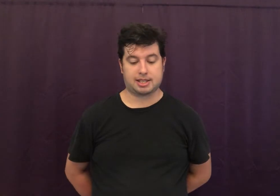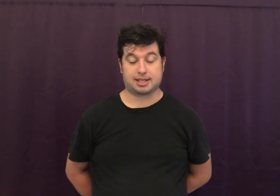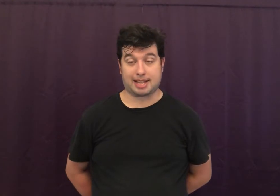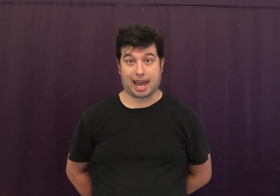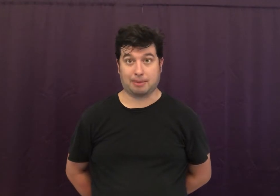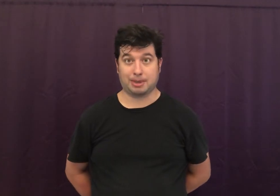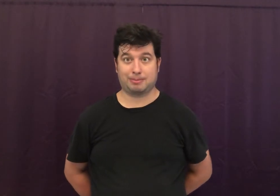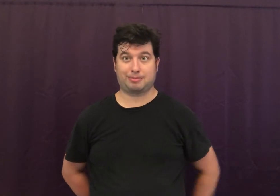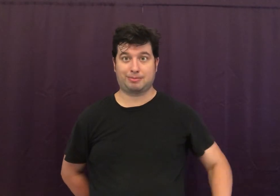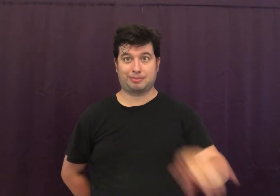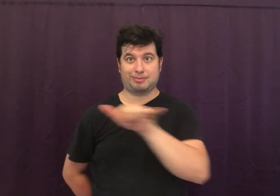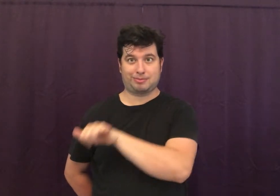Same.